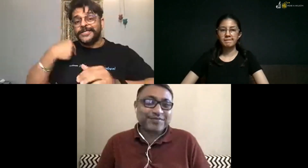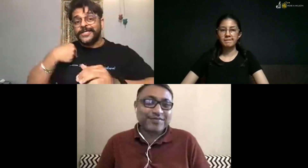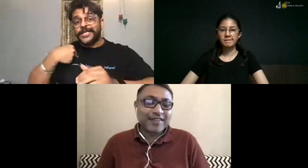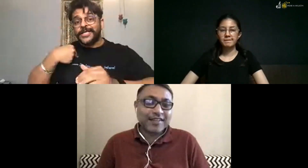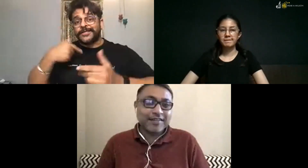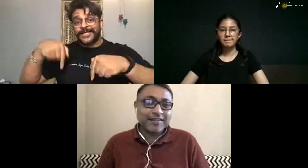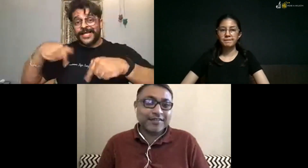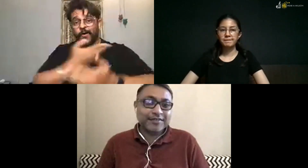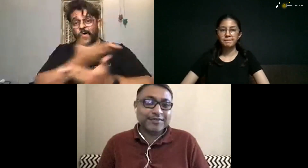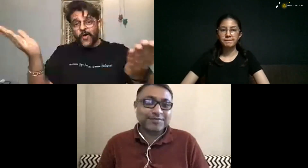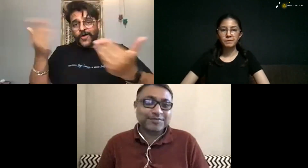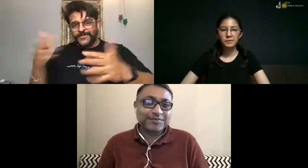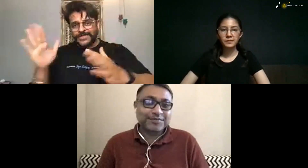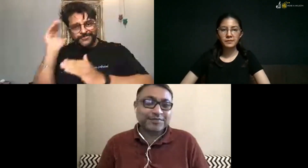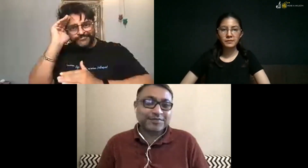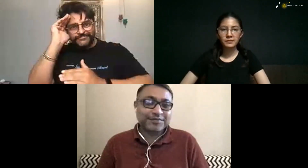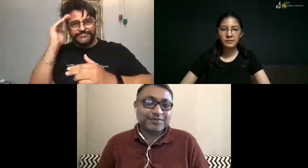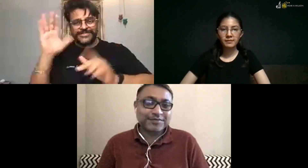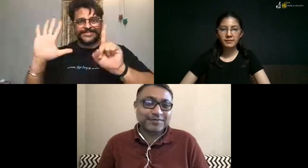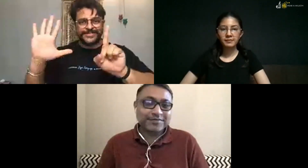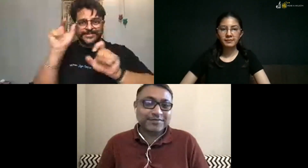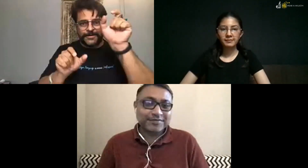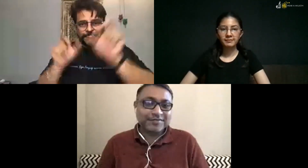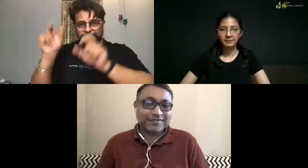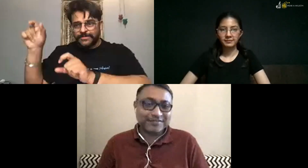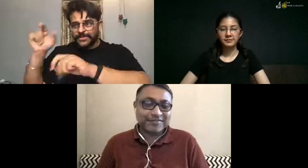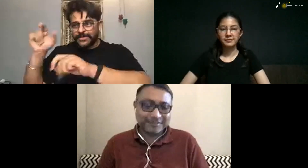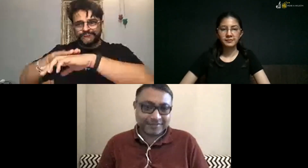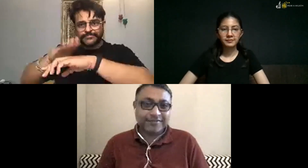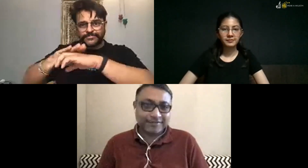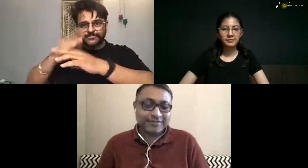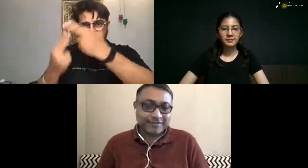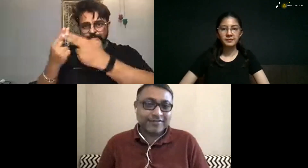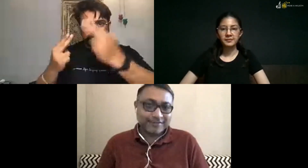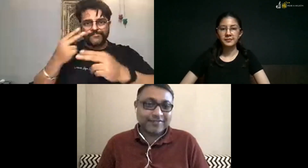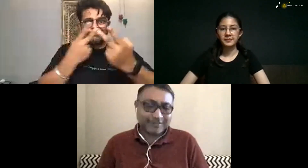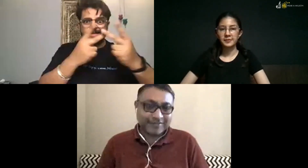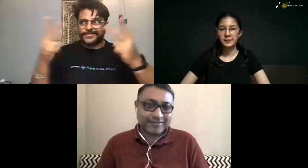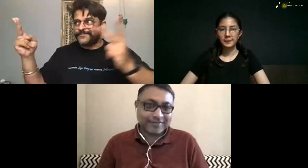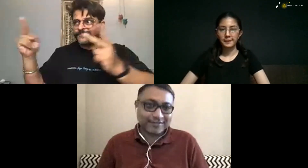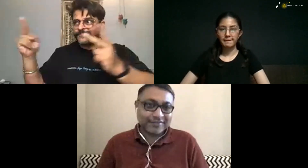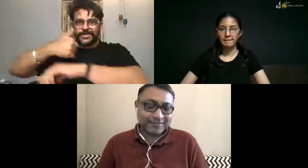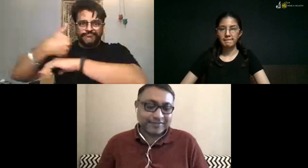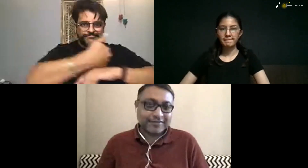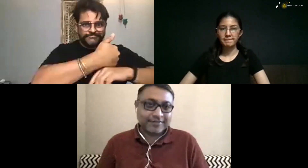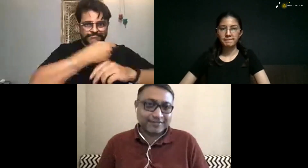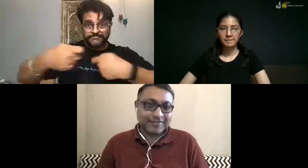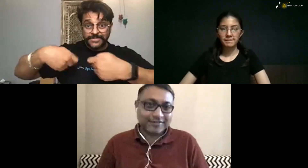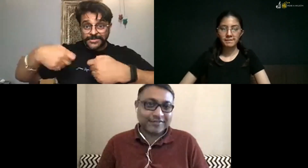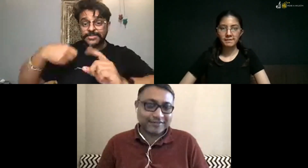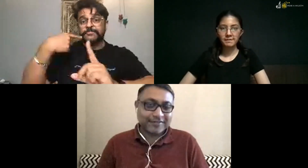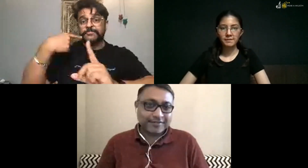is great. Now that everyone has heard the 6 deaf entrepreneurs and their